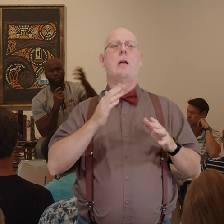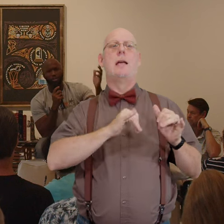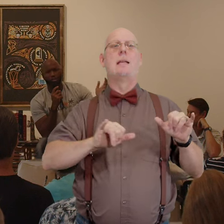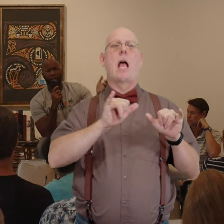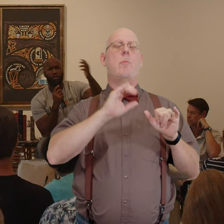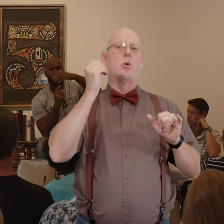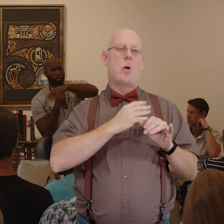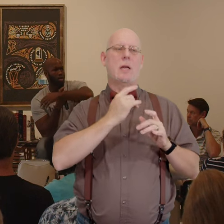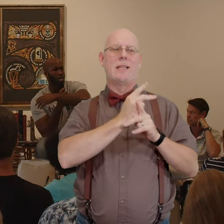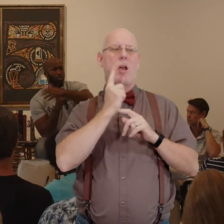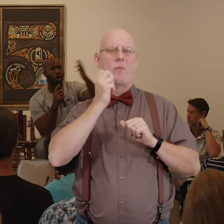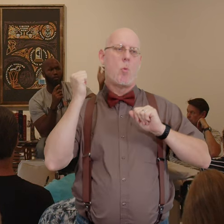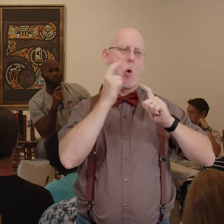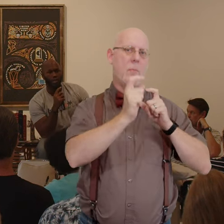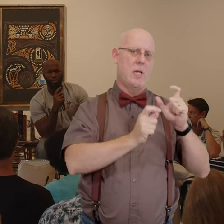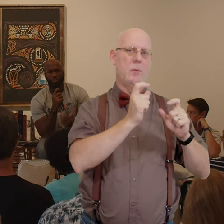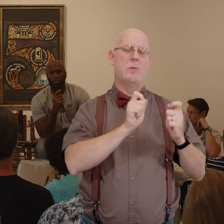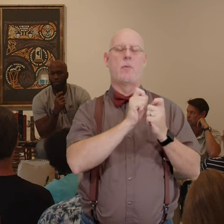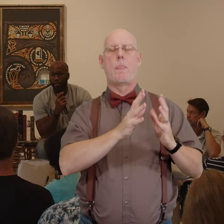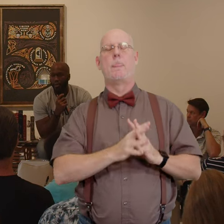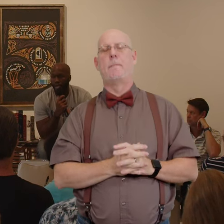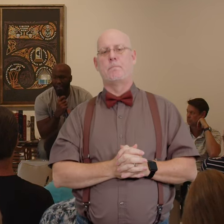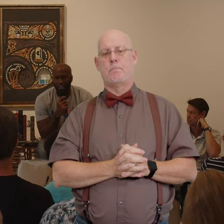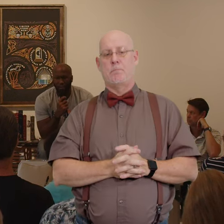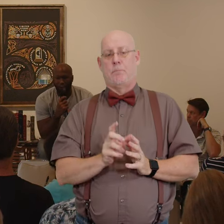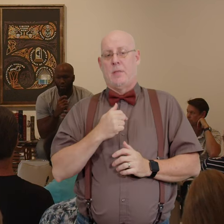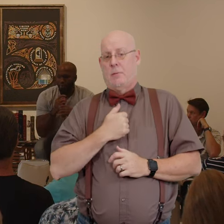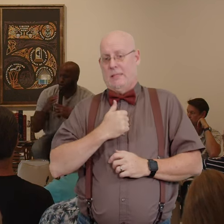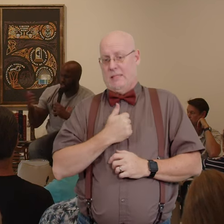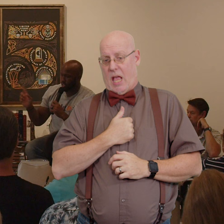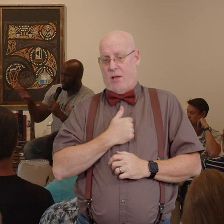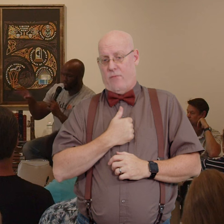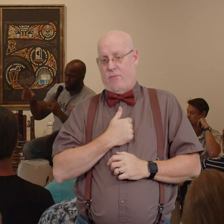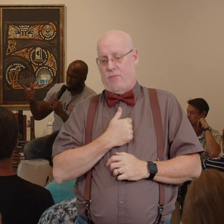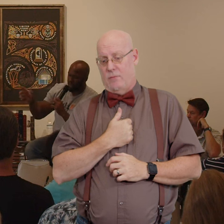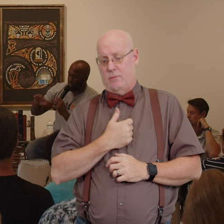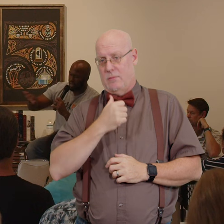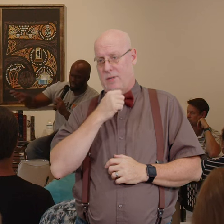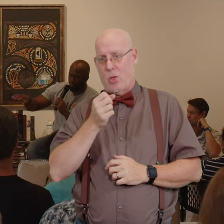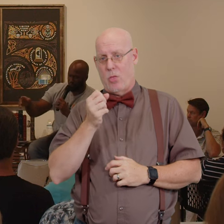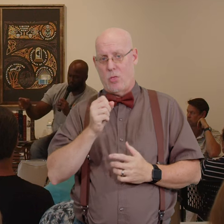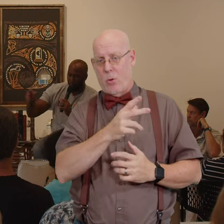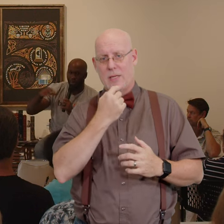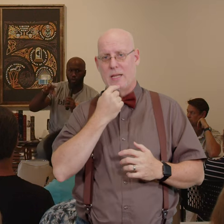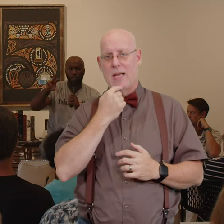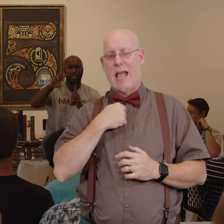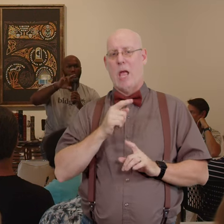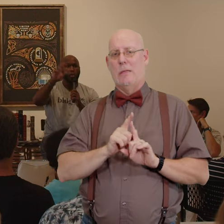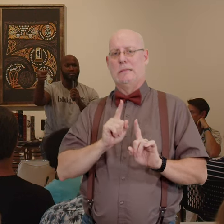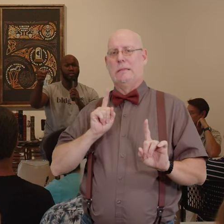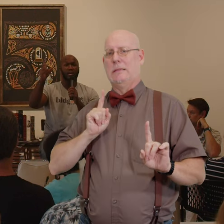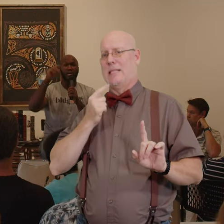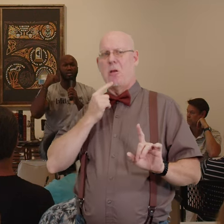common grace, his care for just all of humanity in a particular way. And so I would personally, and not different from what he was saying, but I would personally